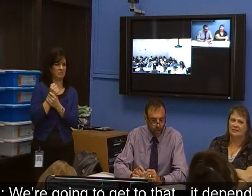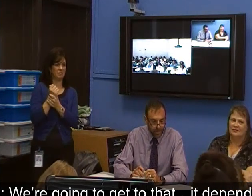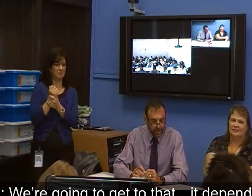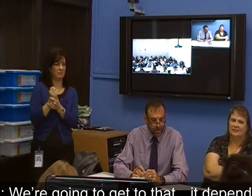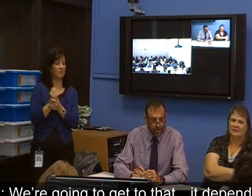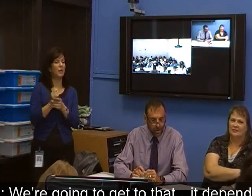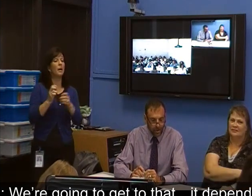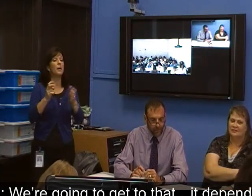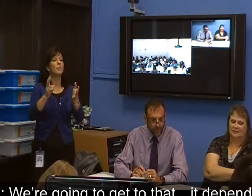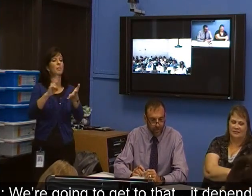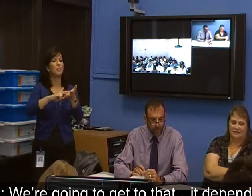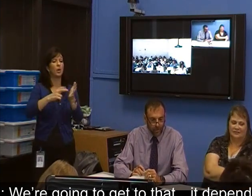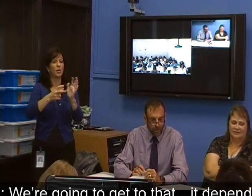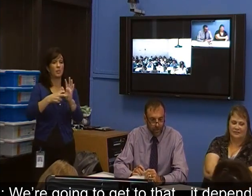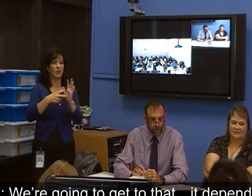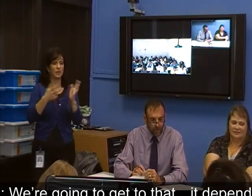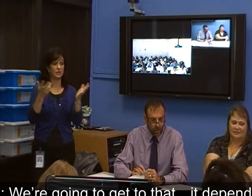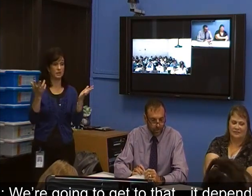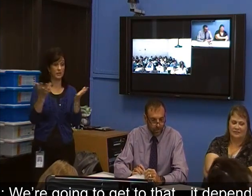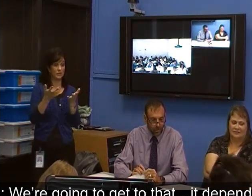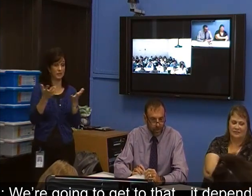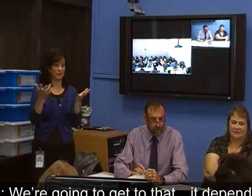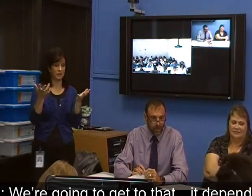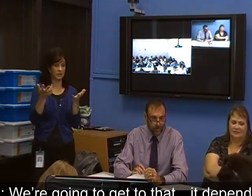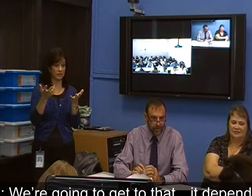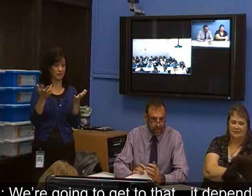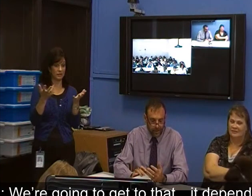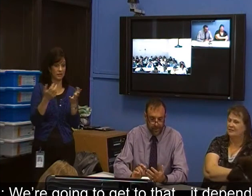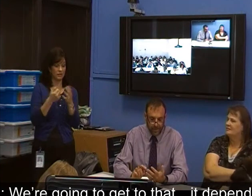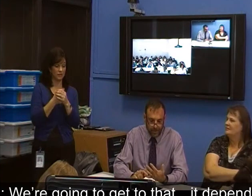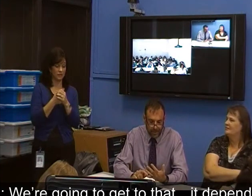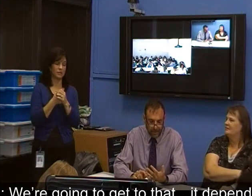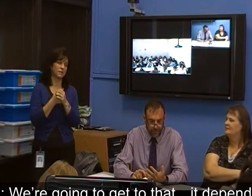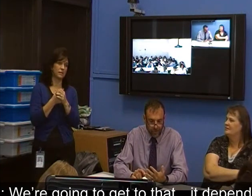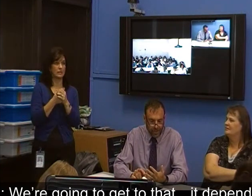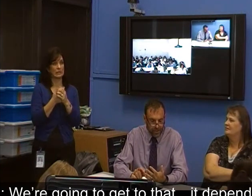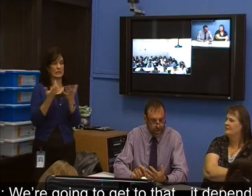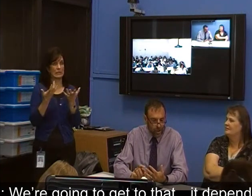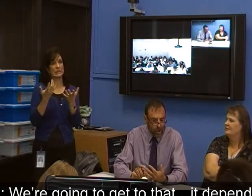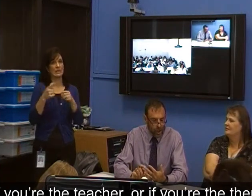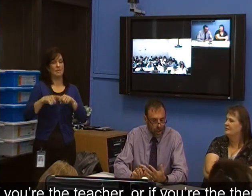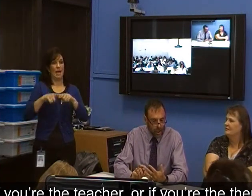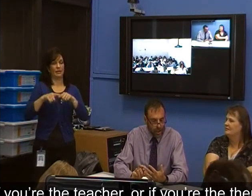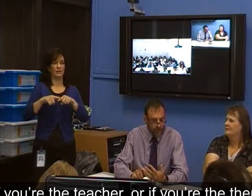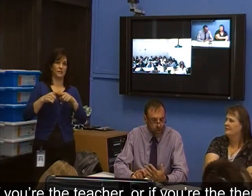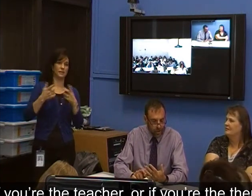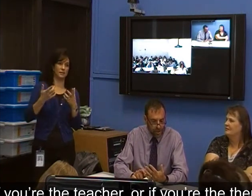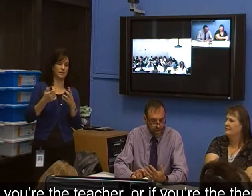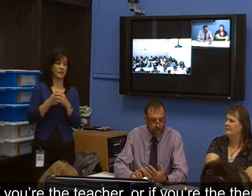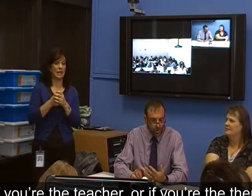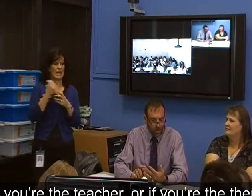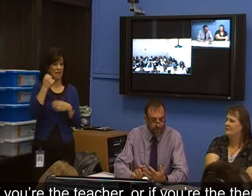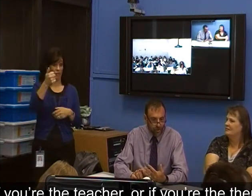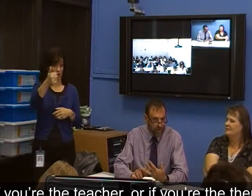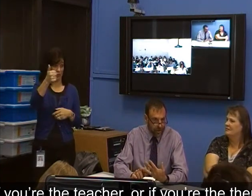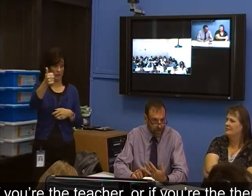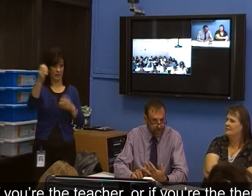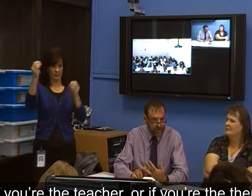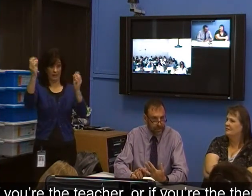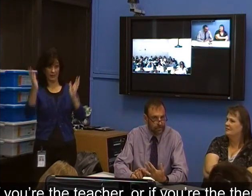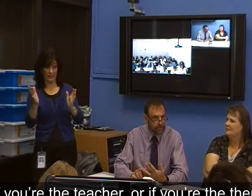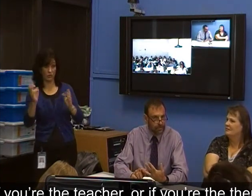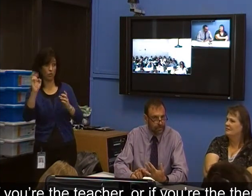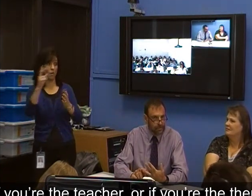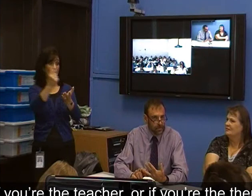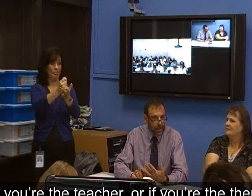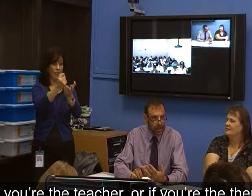The purpose of your, it depends on a few things. If you are a teacher or if you're the